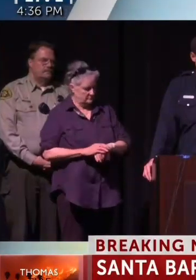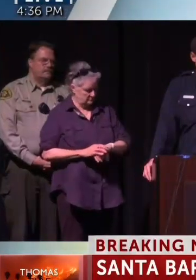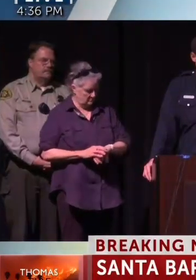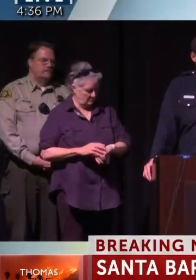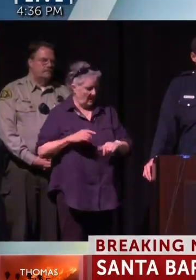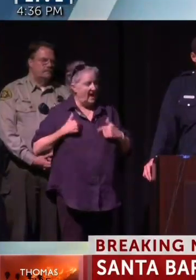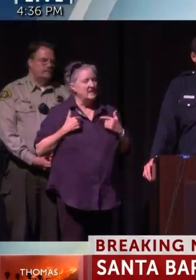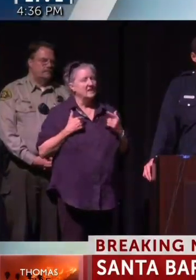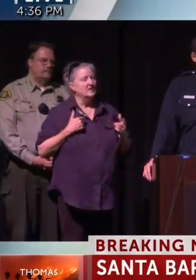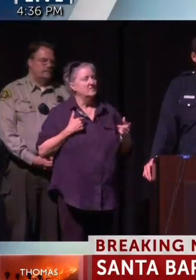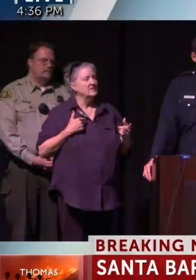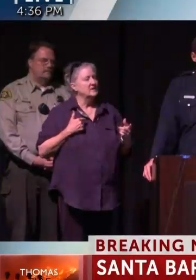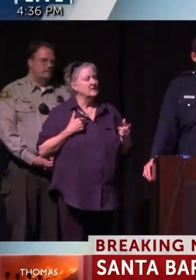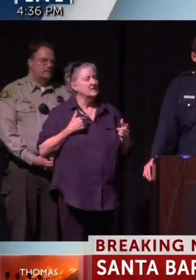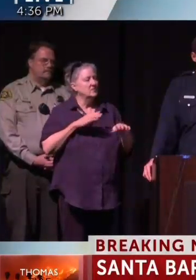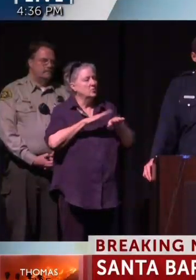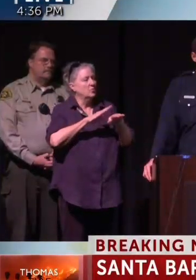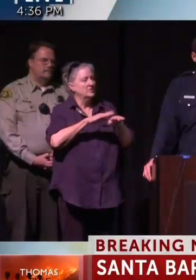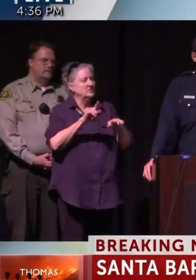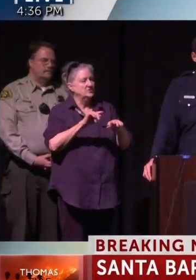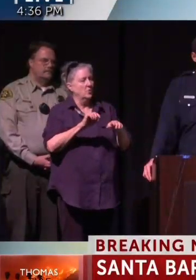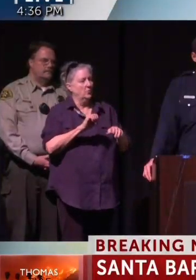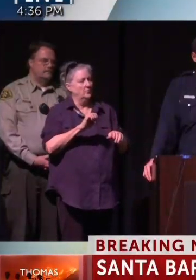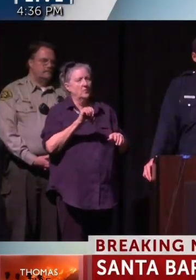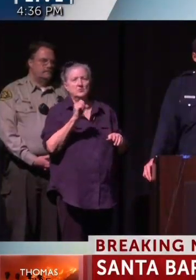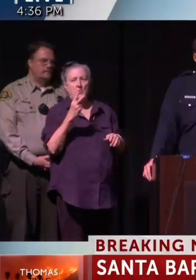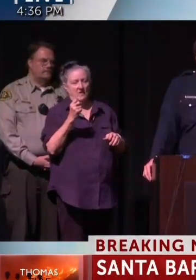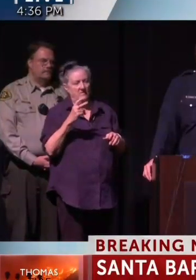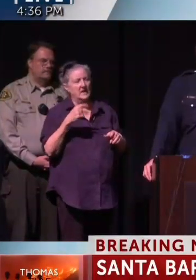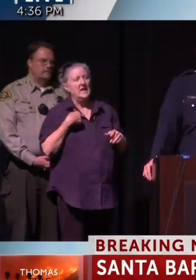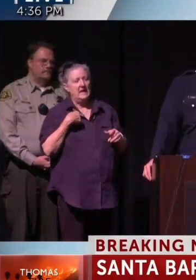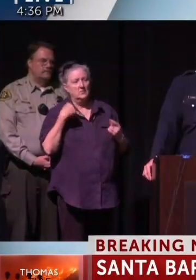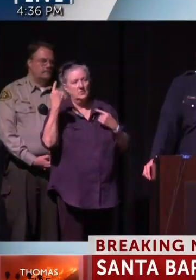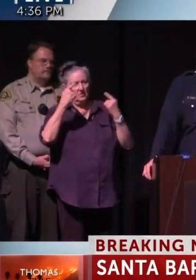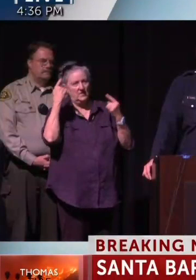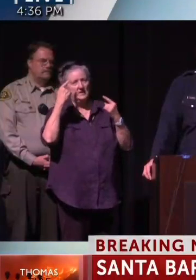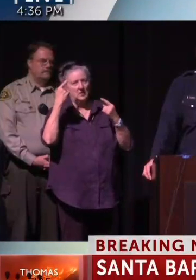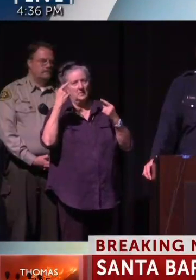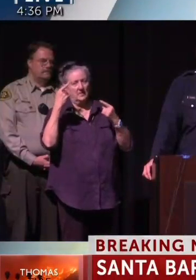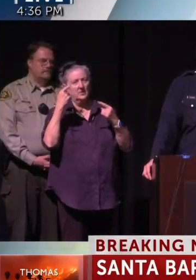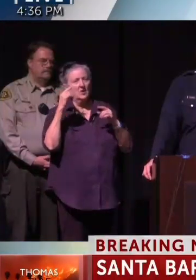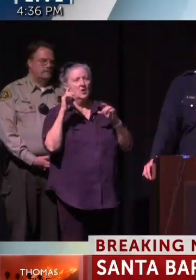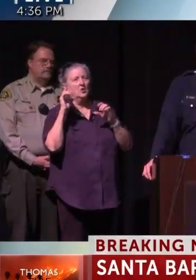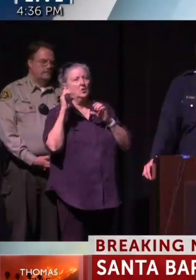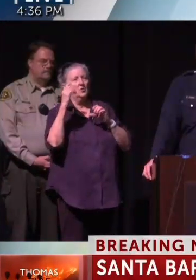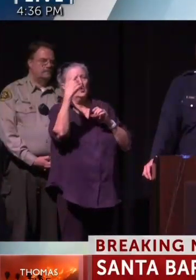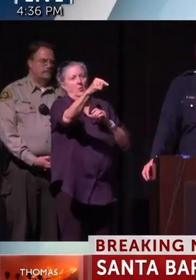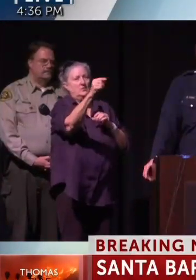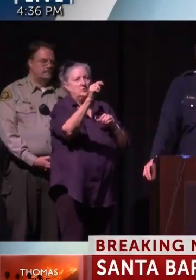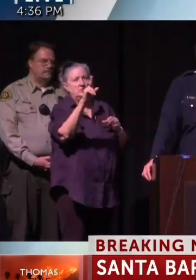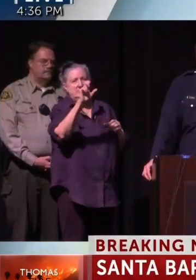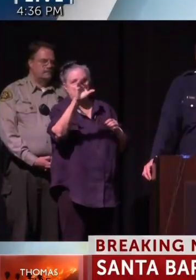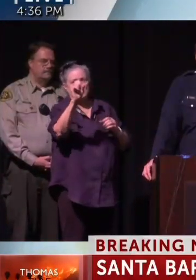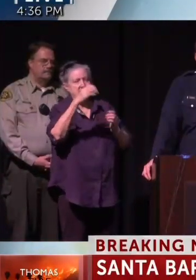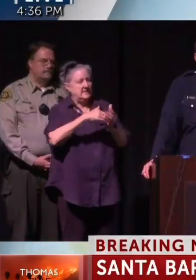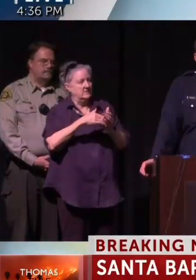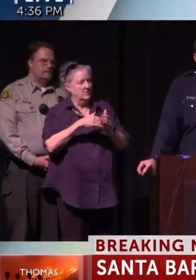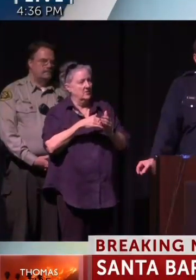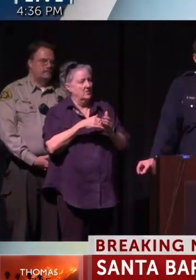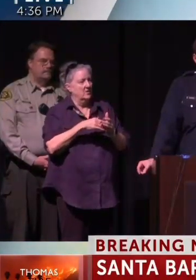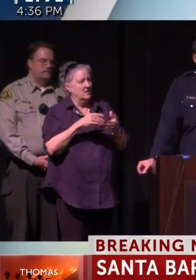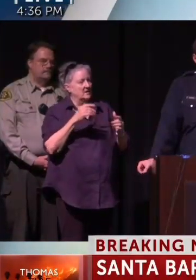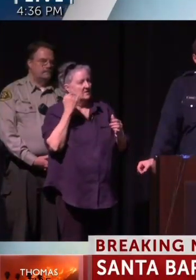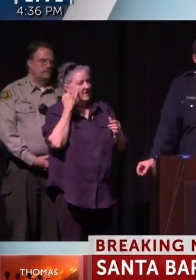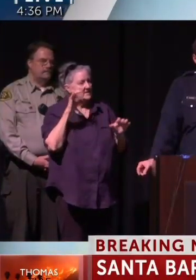I live in the warning zone 12, and we're contemplating going out to the UCSB center. If I